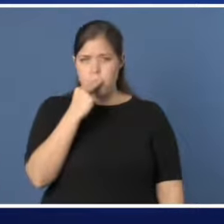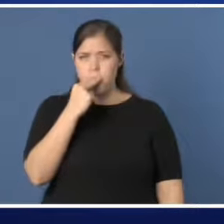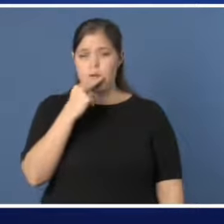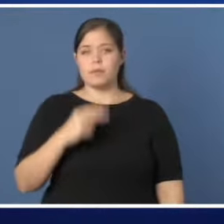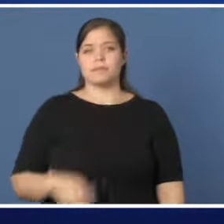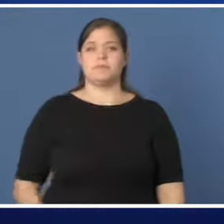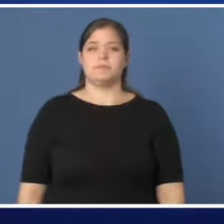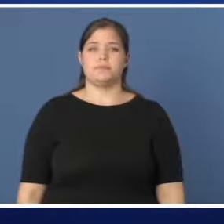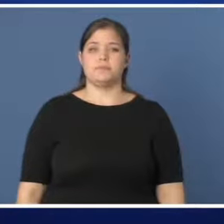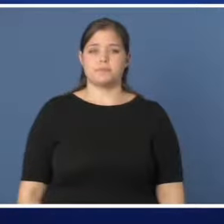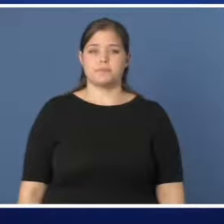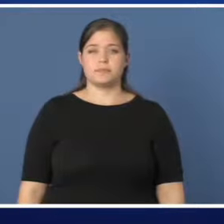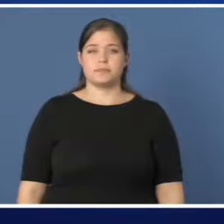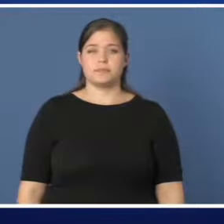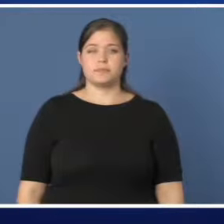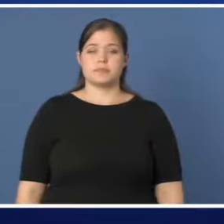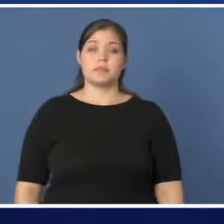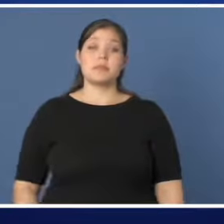Whistle.